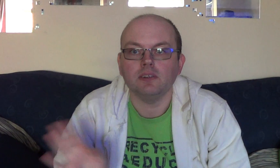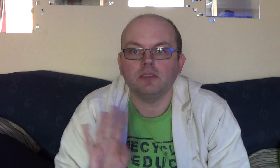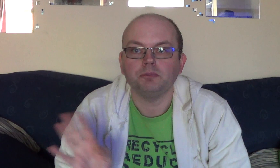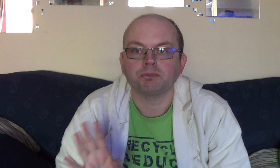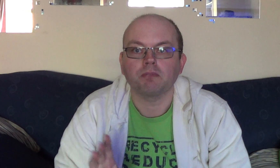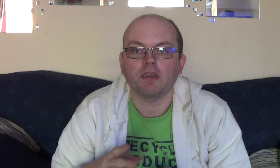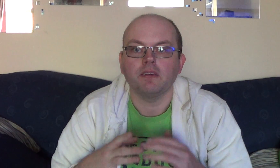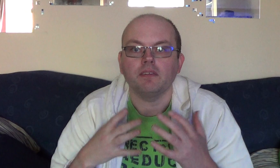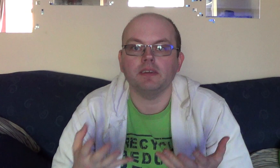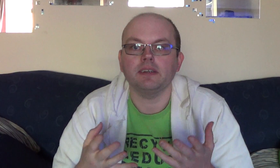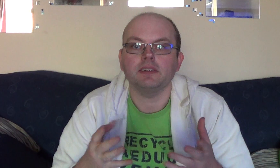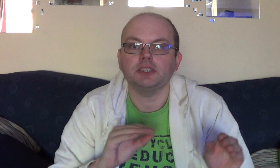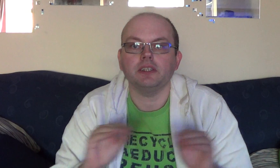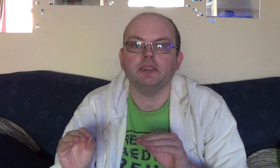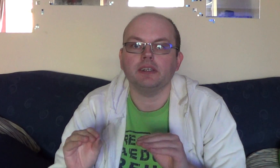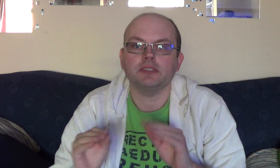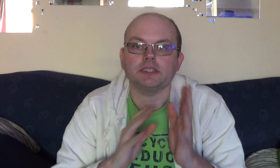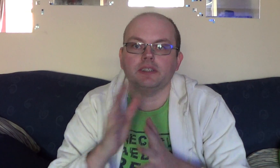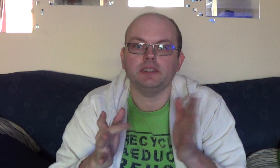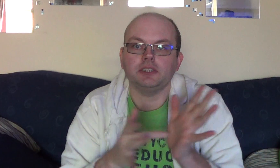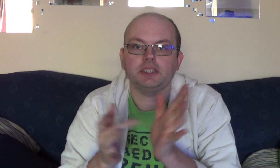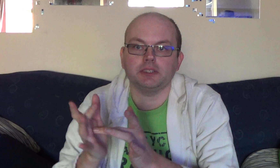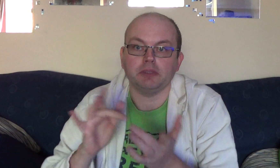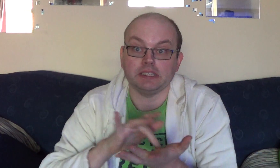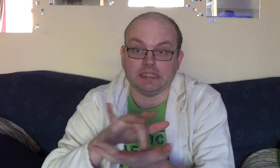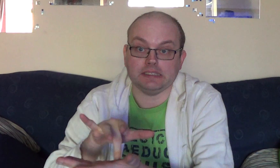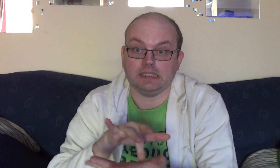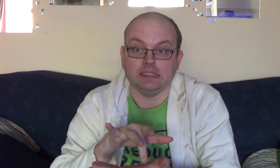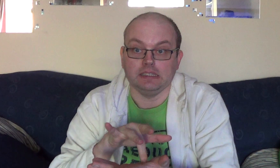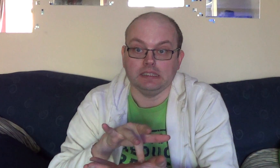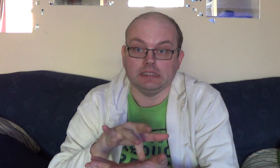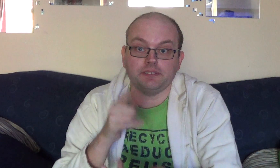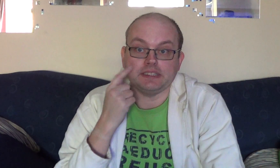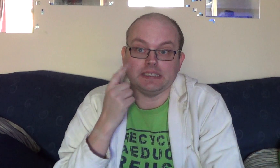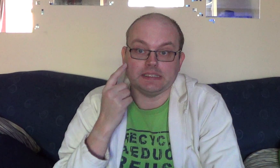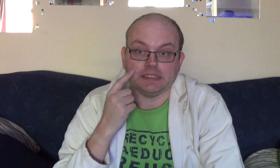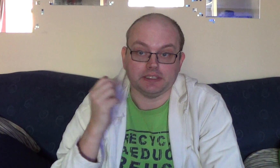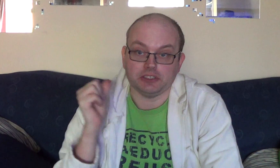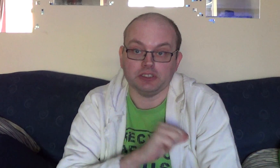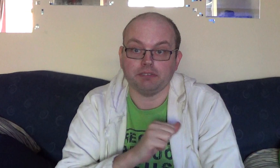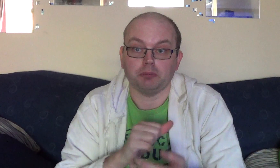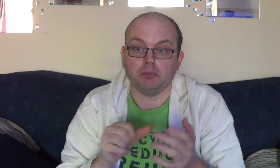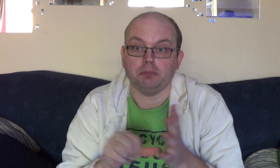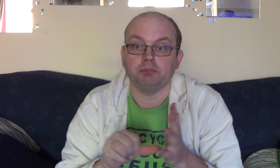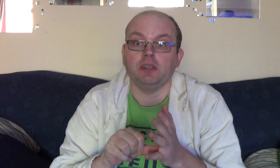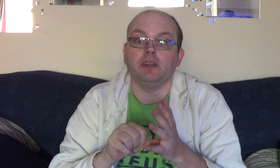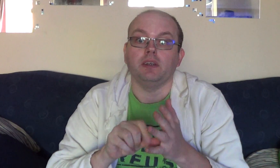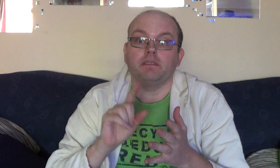Hello. Right, now I'm going to show you how to sign Jesus Be the Centre. It's quite easy, so you shouldn't have a problem. First